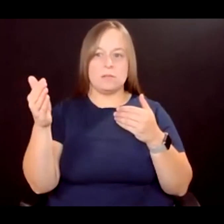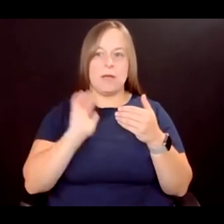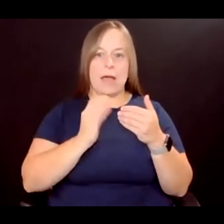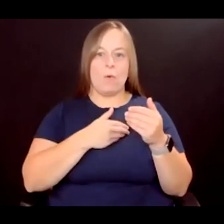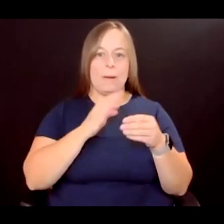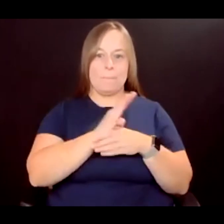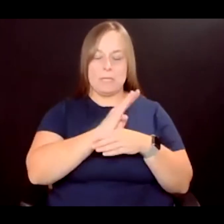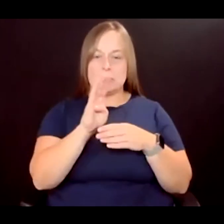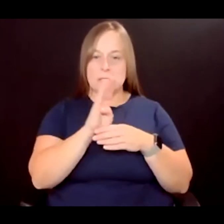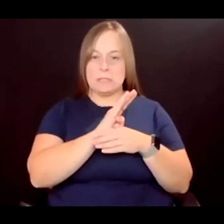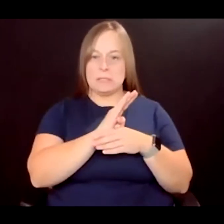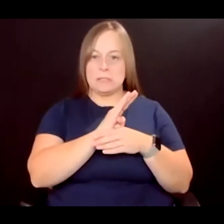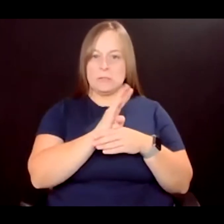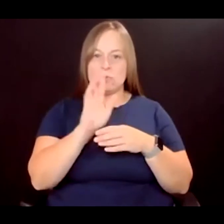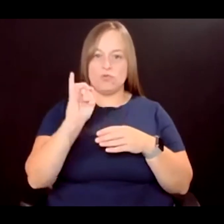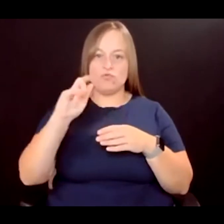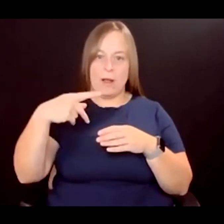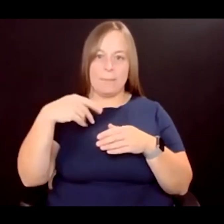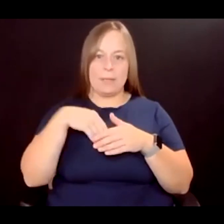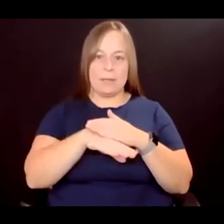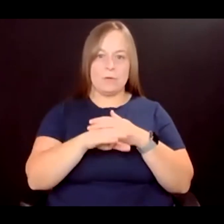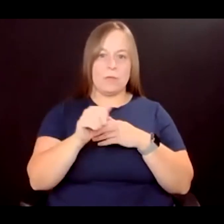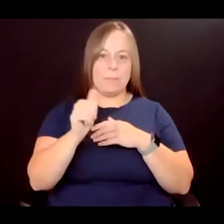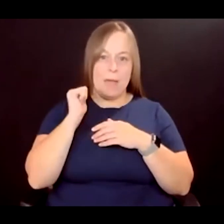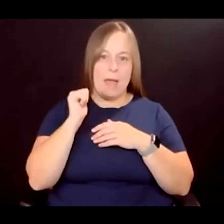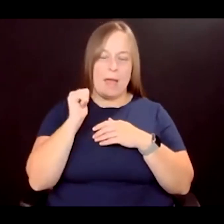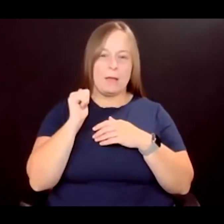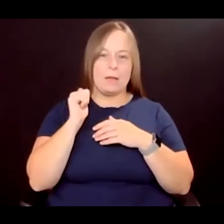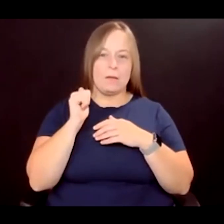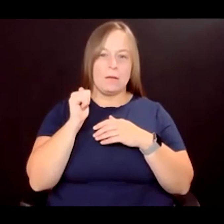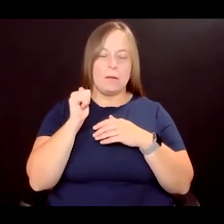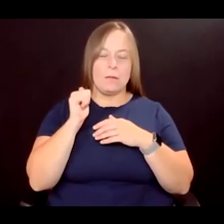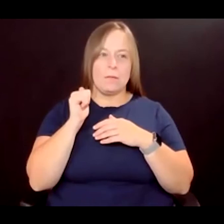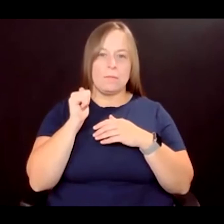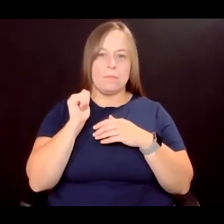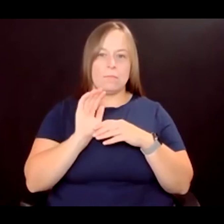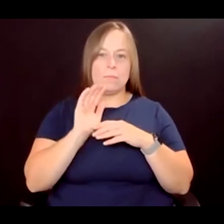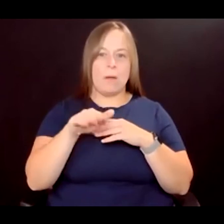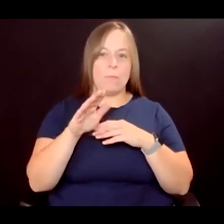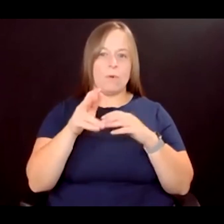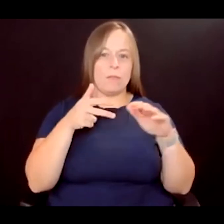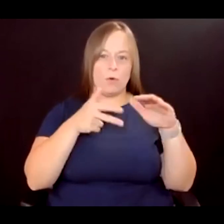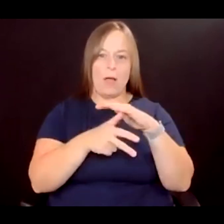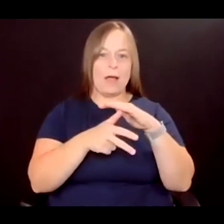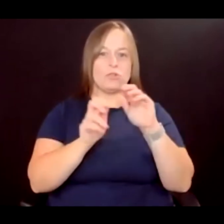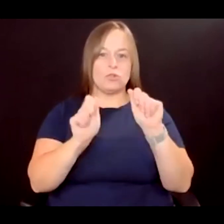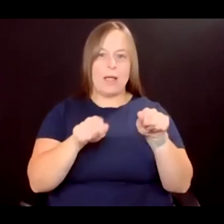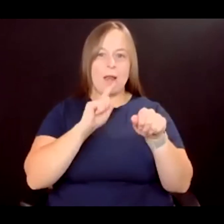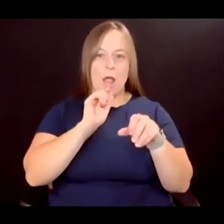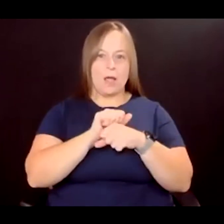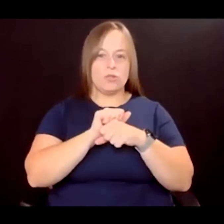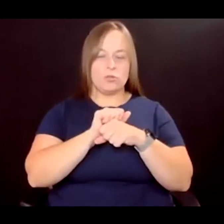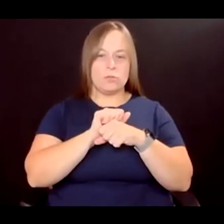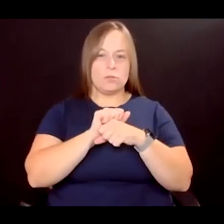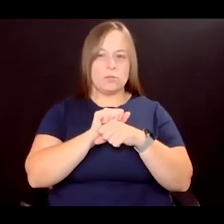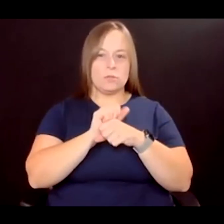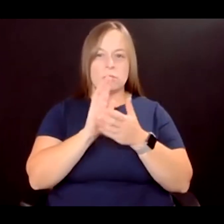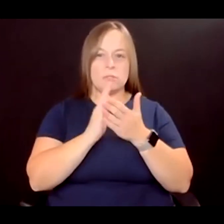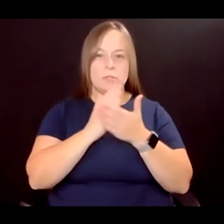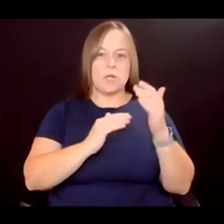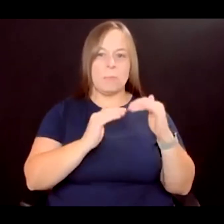So what I would do, oops, I'm sorry, there's another question that popped up. So I just wanted to see the second part of Katie's. Oh, darn